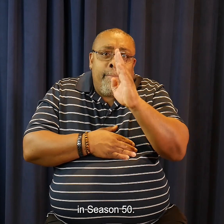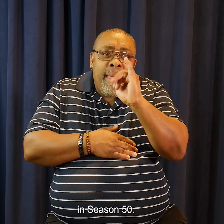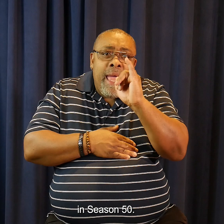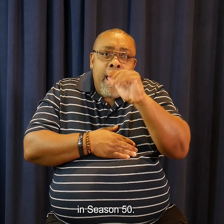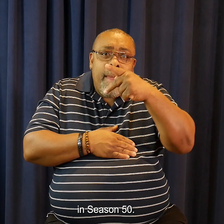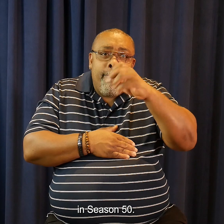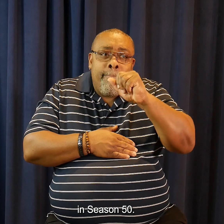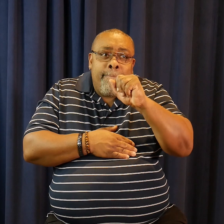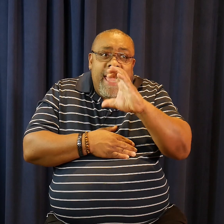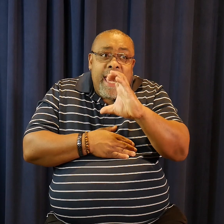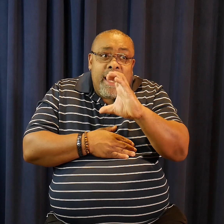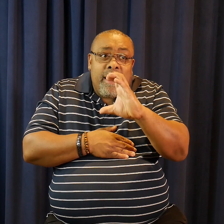season 50.